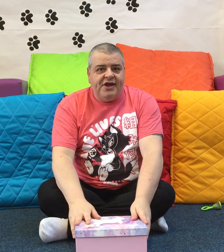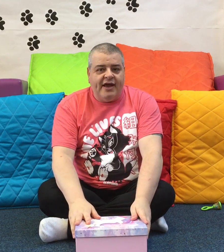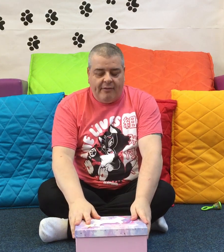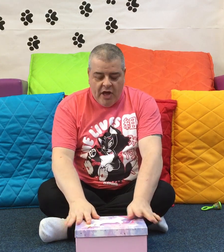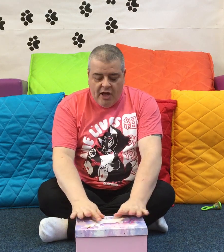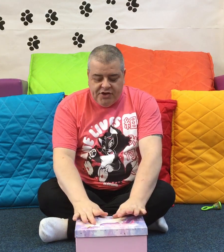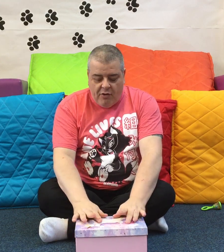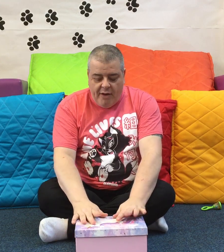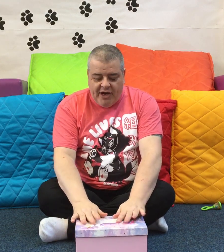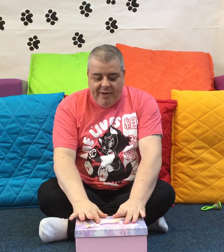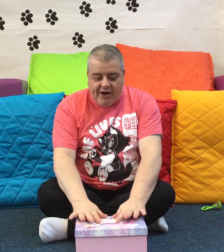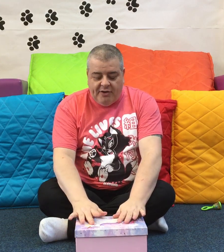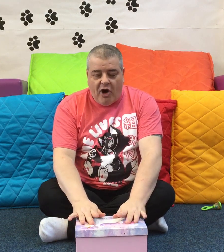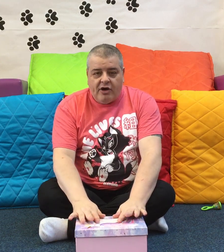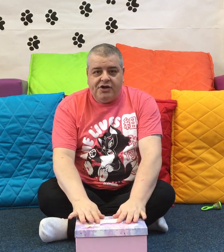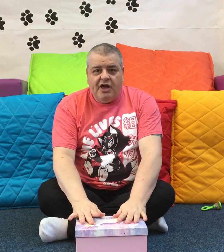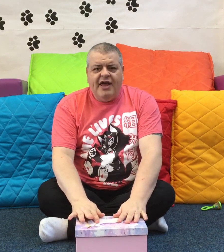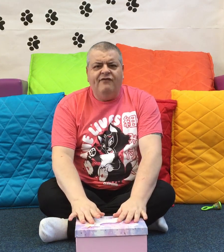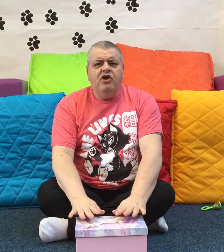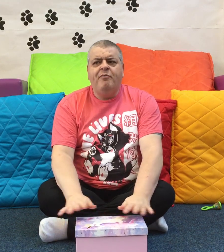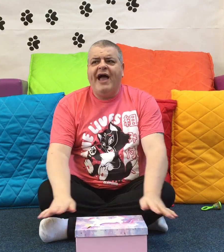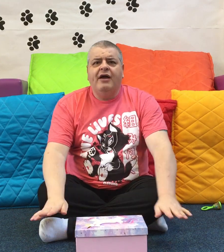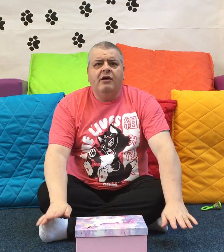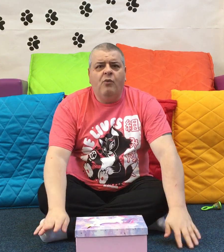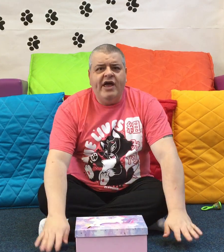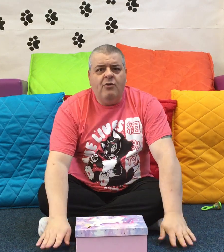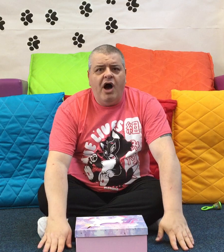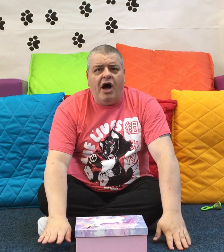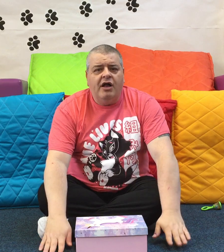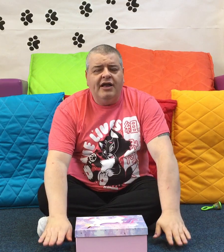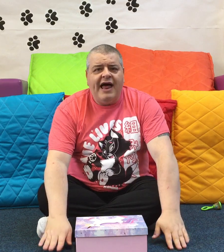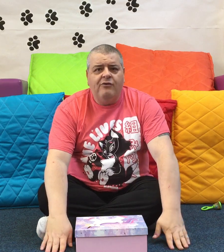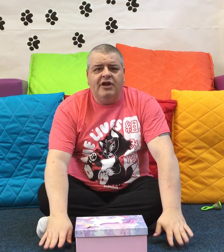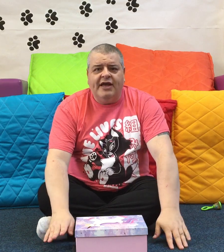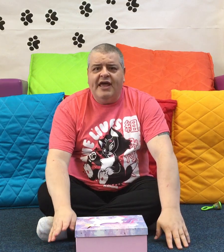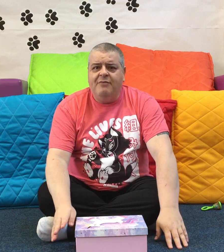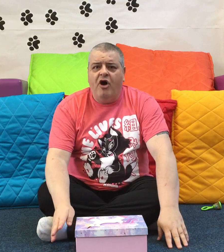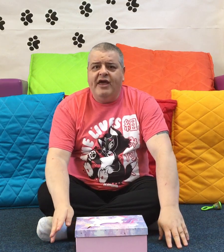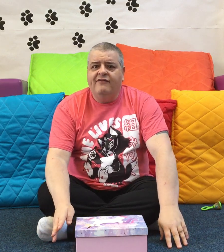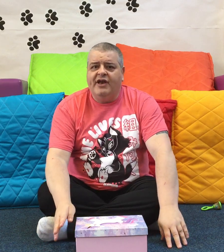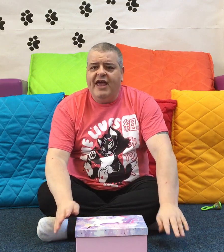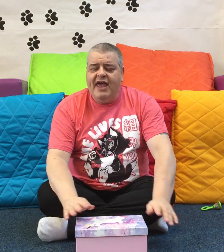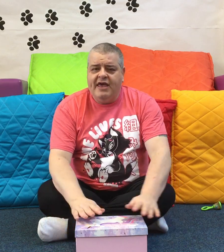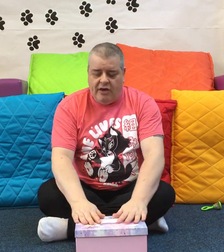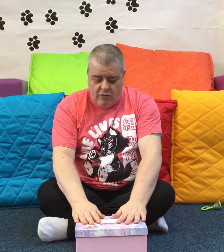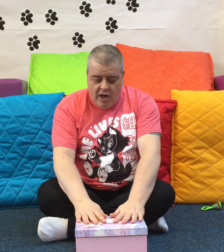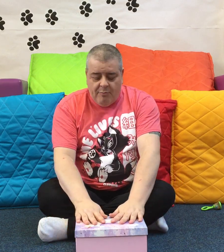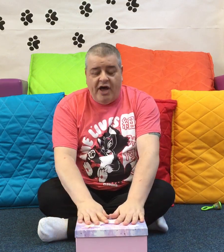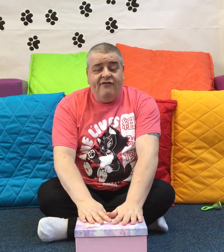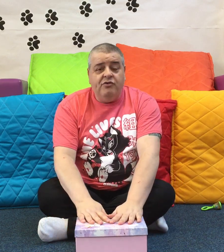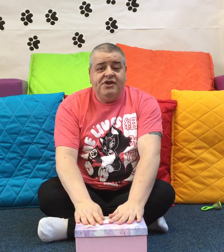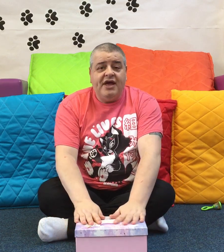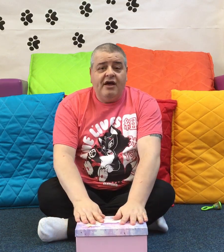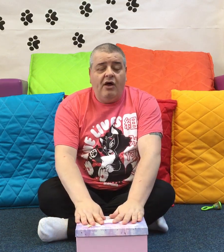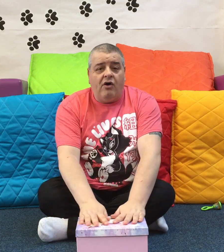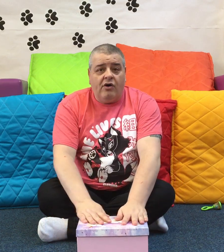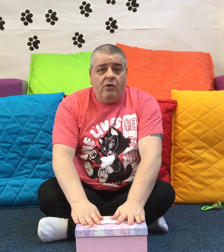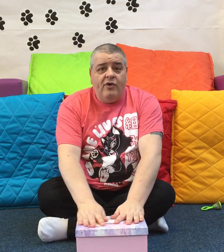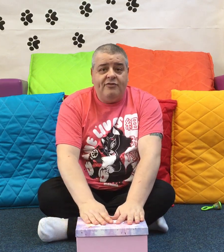sing. So I'm going to bang on the box. If you bang where you are loudly, he might even hear you. But if you sing along with